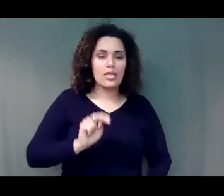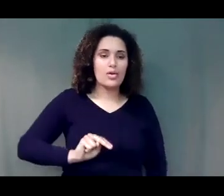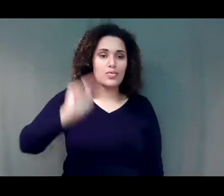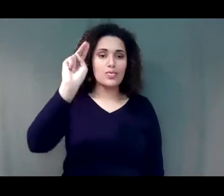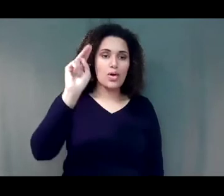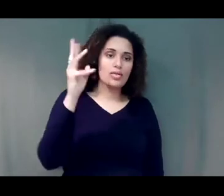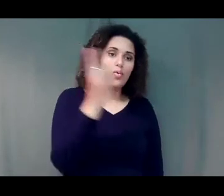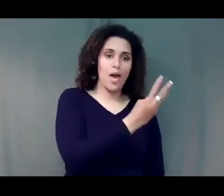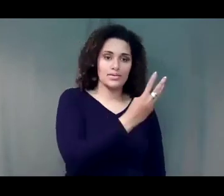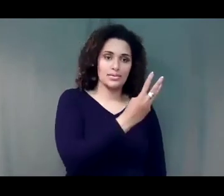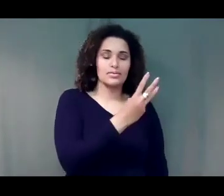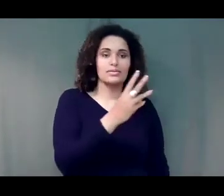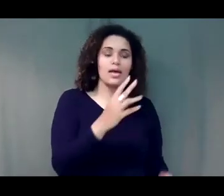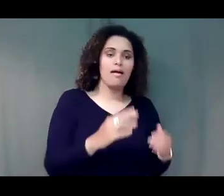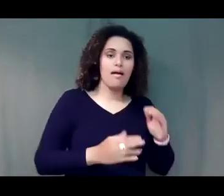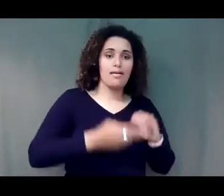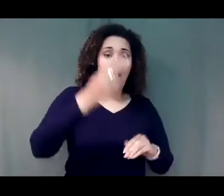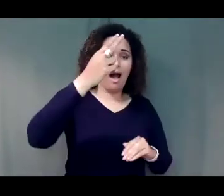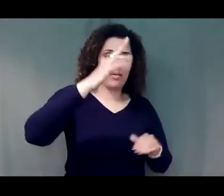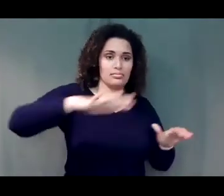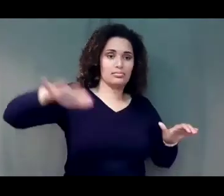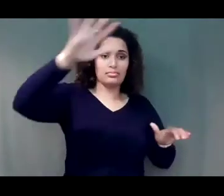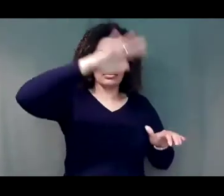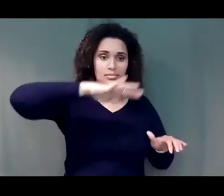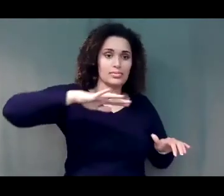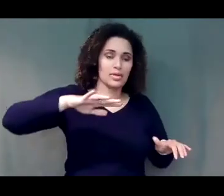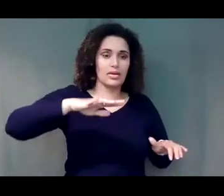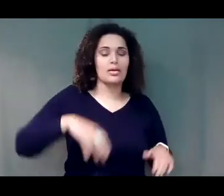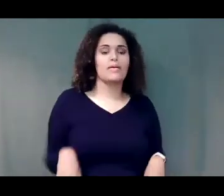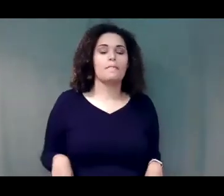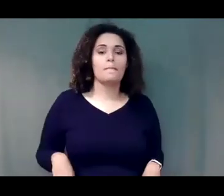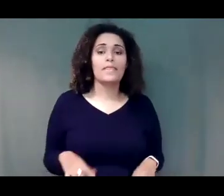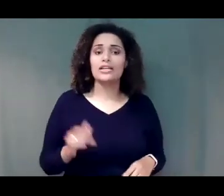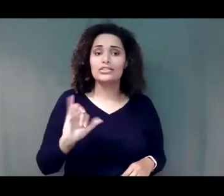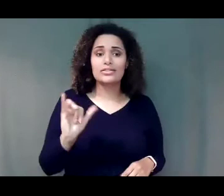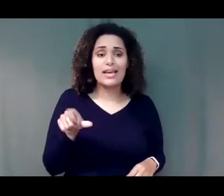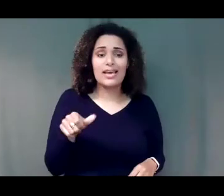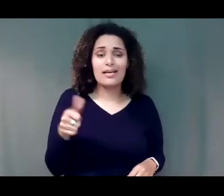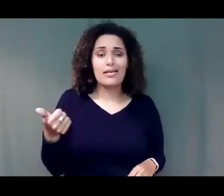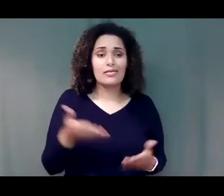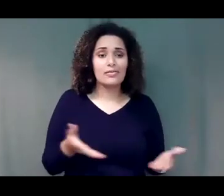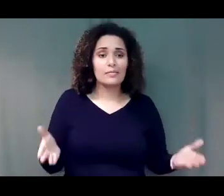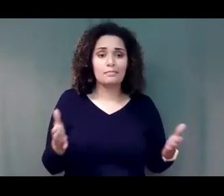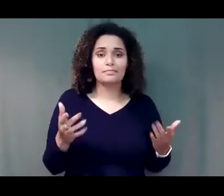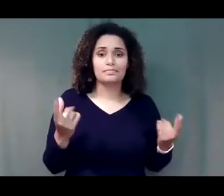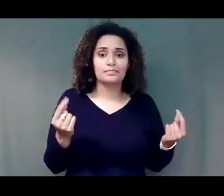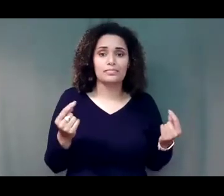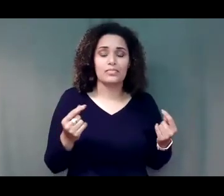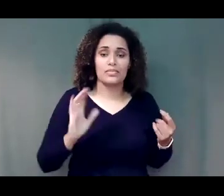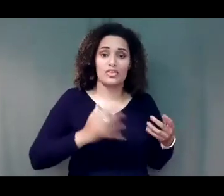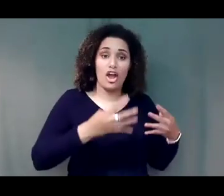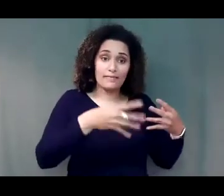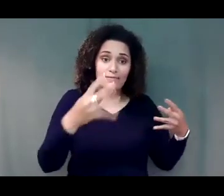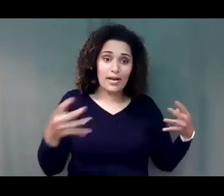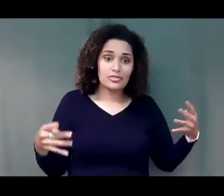of the vineyard, kind of up high. And just like everything else, we put it, our vines are